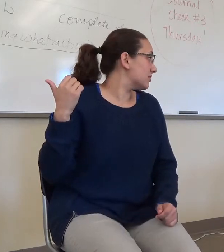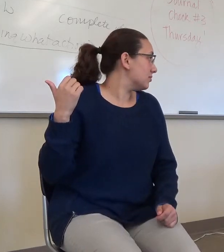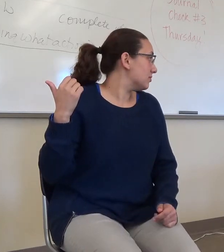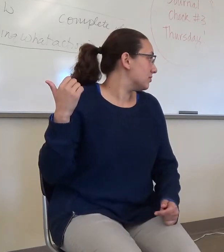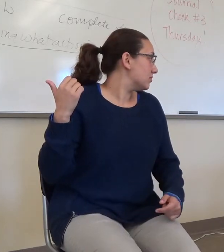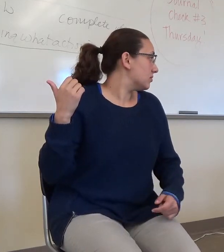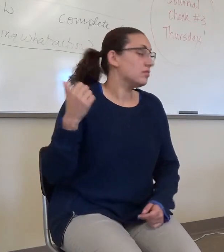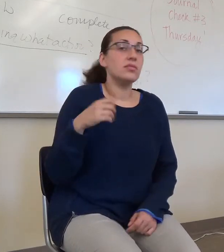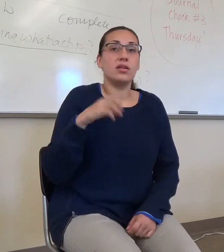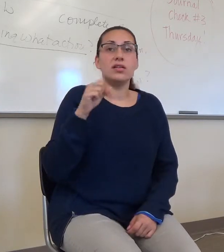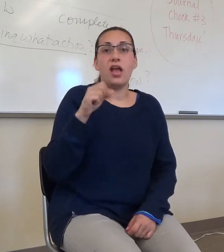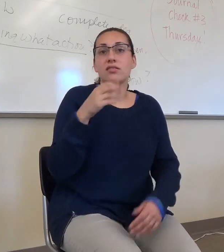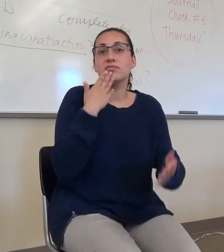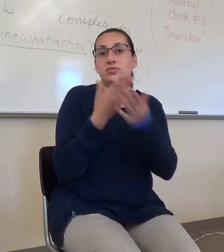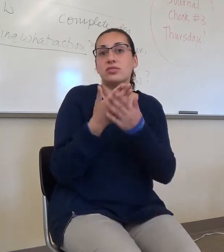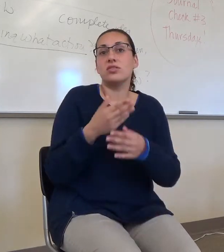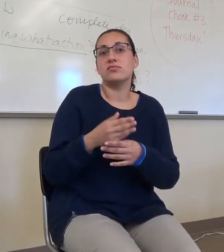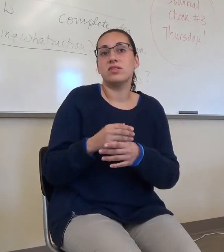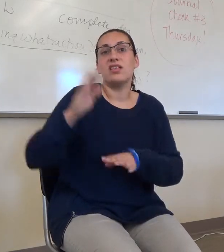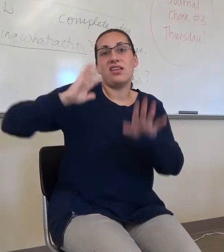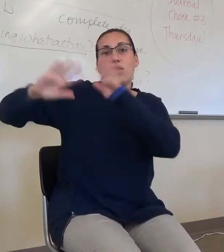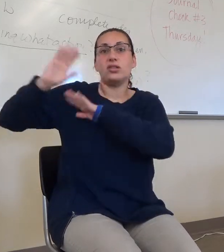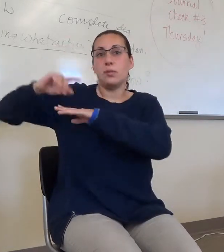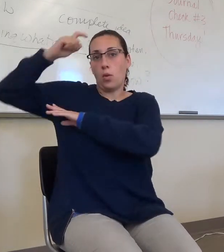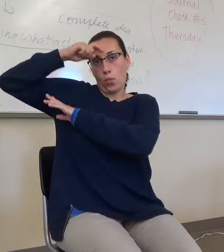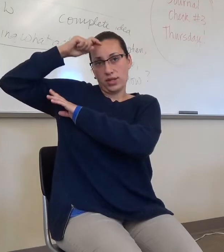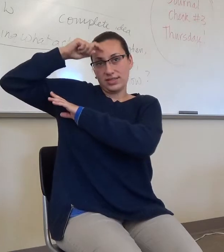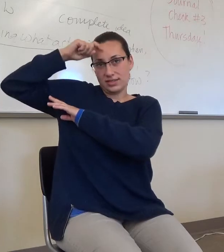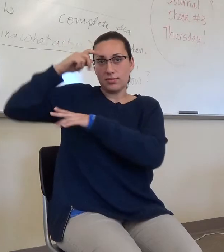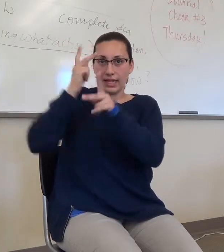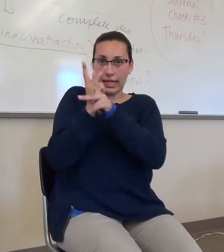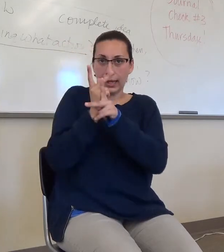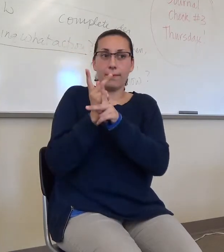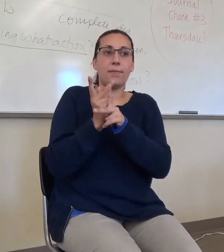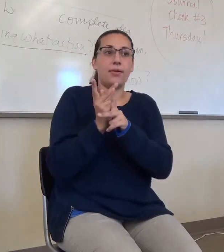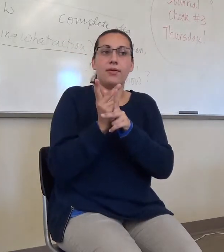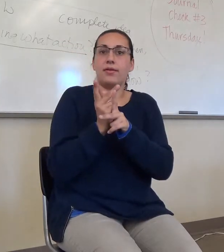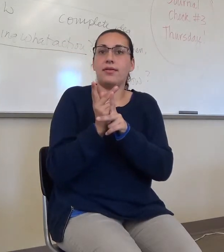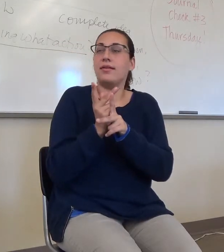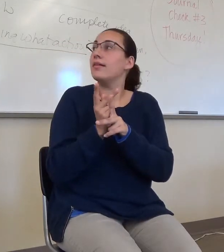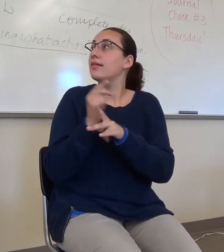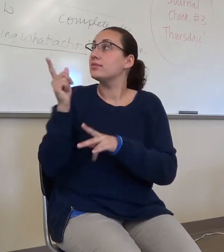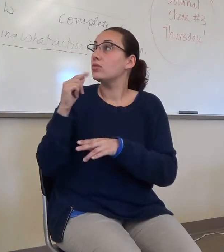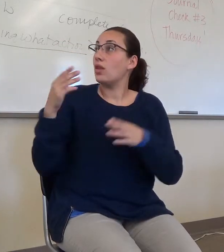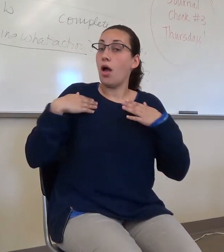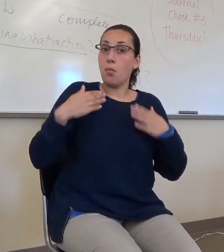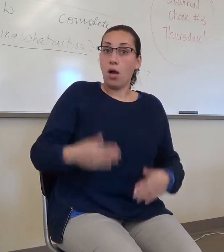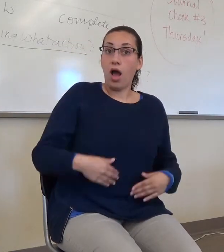wisdom. Okay, good. Yeah, in some cases, so this is one, the bodies of the